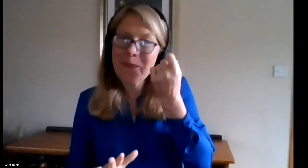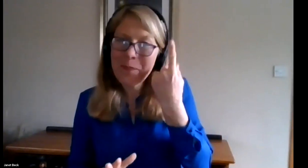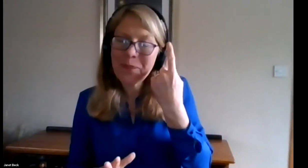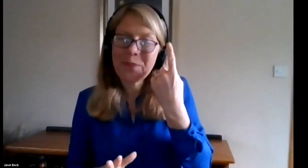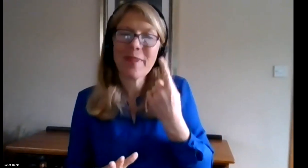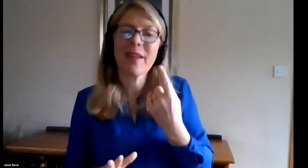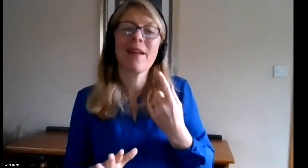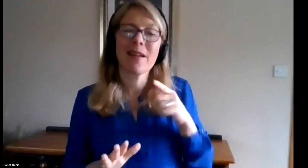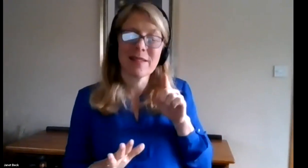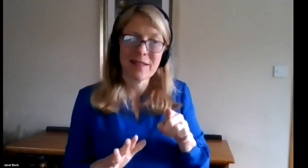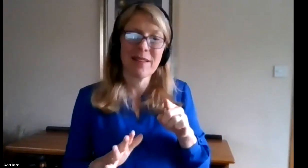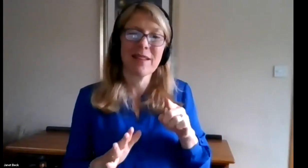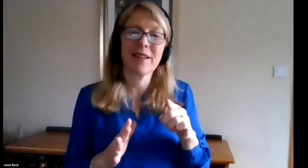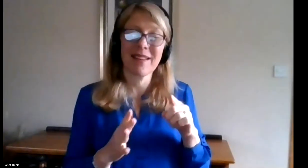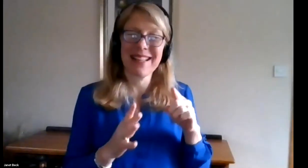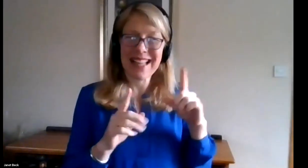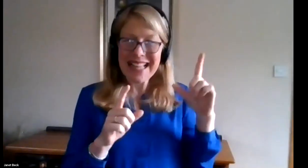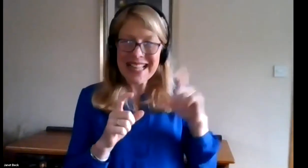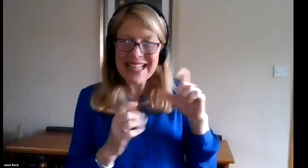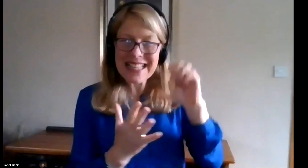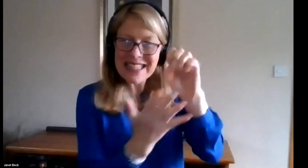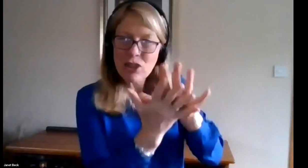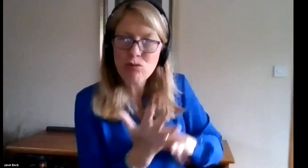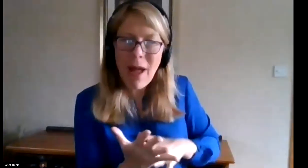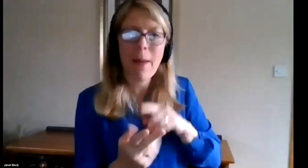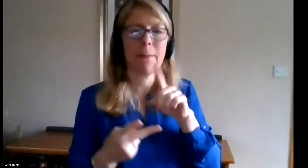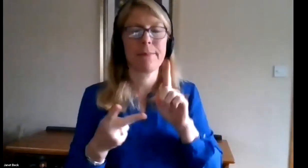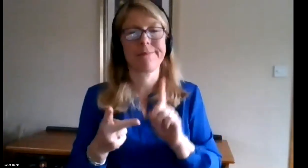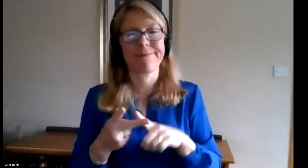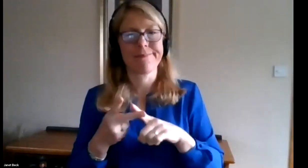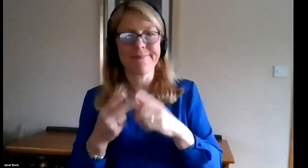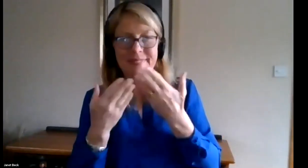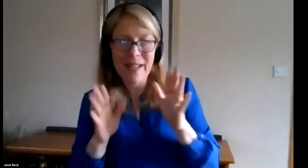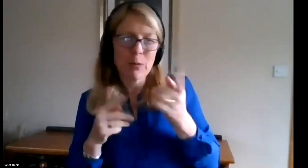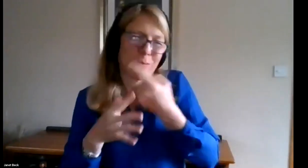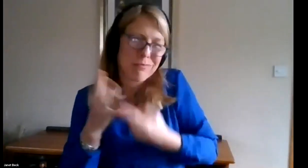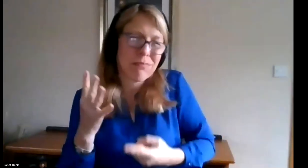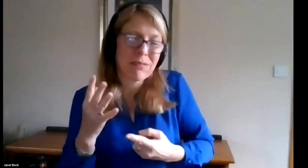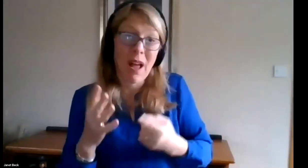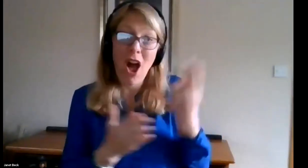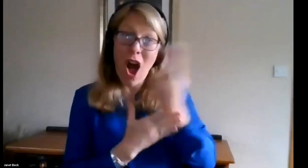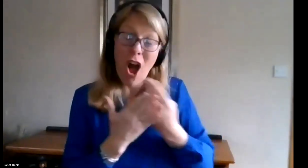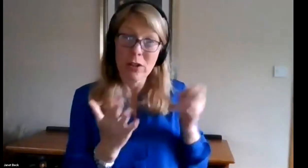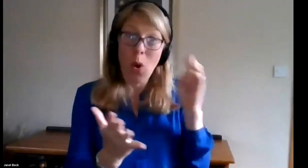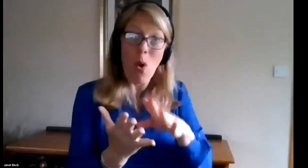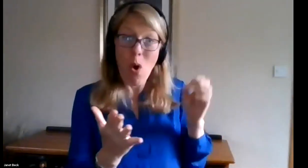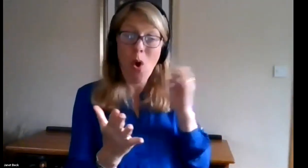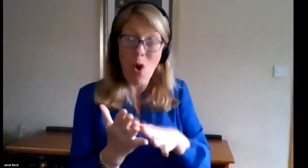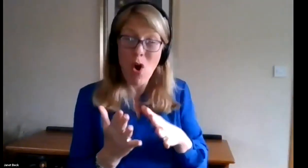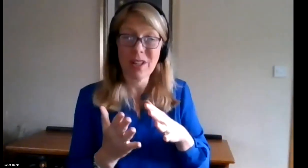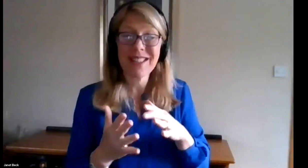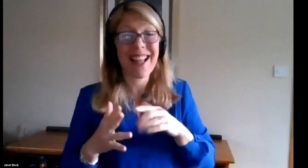is maybe even more important now than it was, or than I thought it was when I started my research.